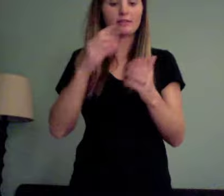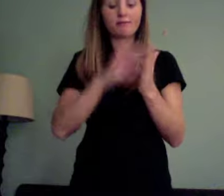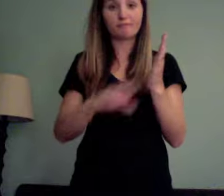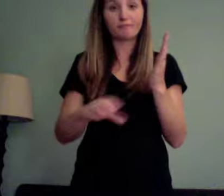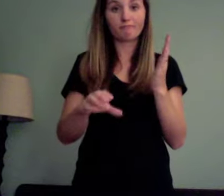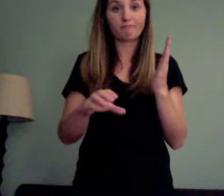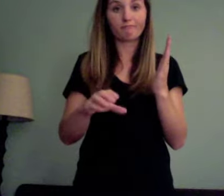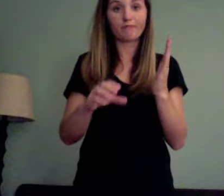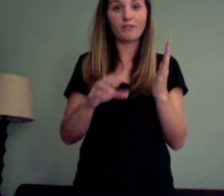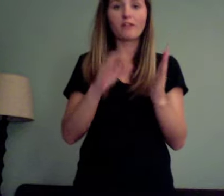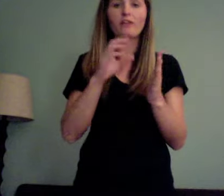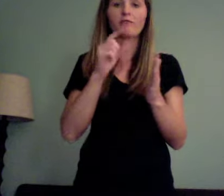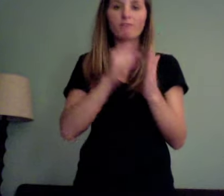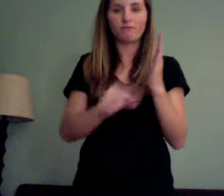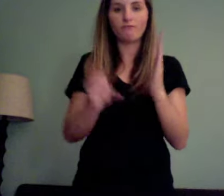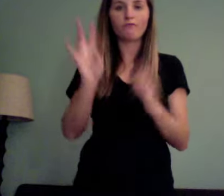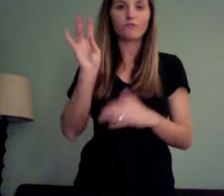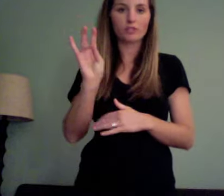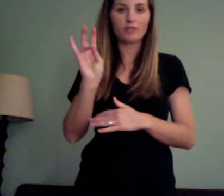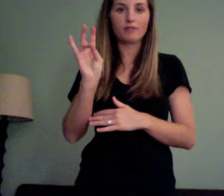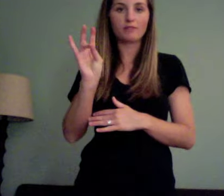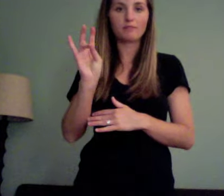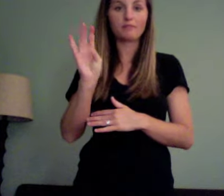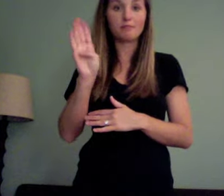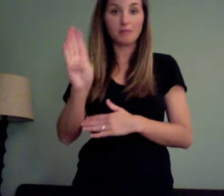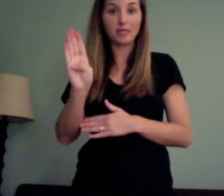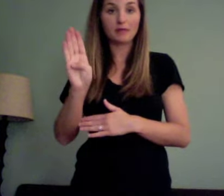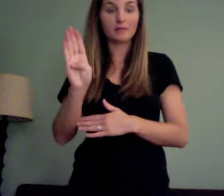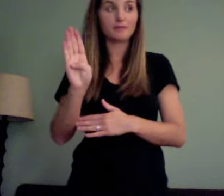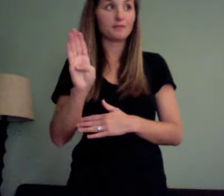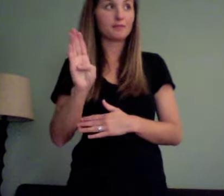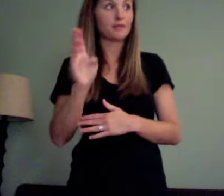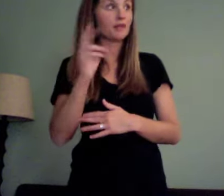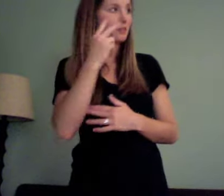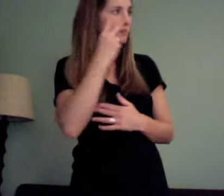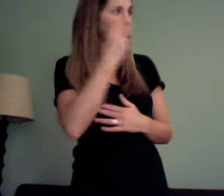part B. When Simon Peter heard that it was the Lord, he put on his tunic, for he had stripped